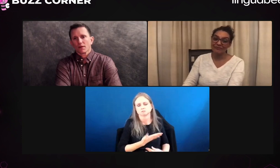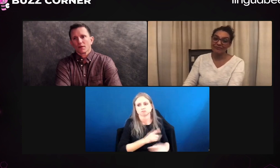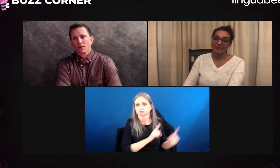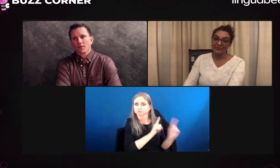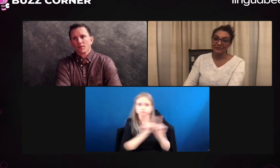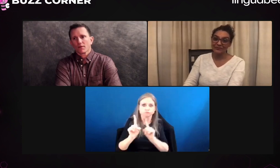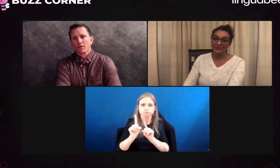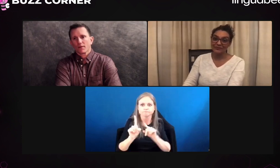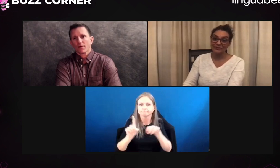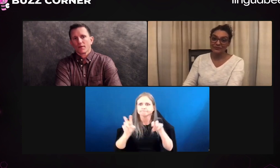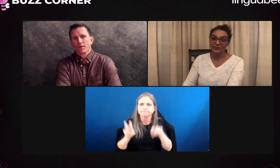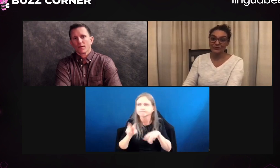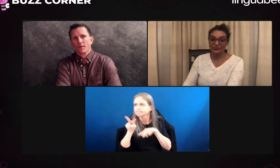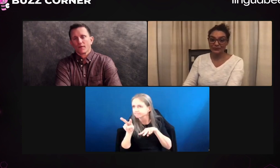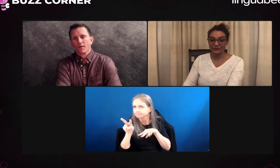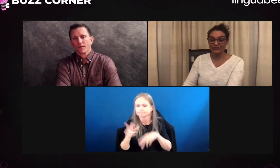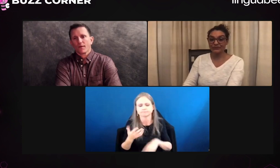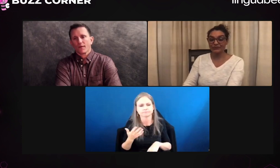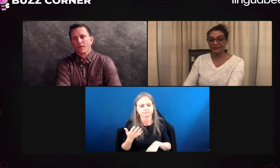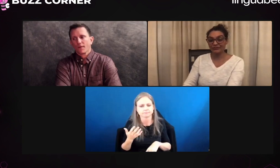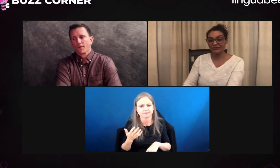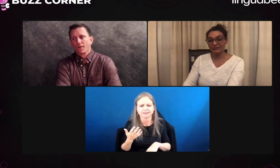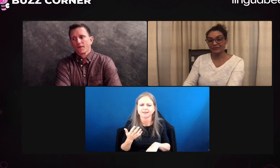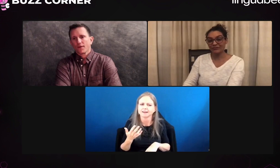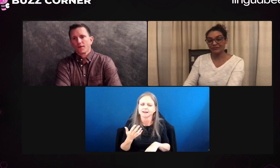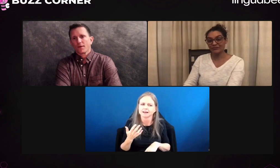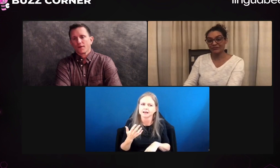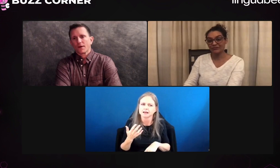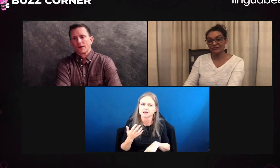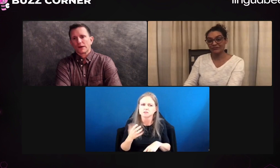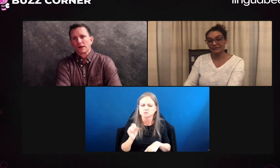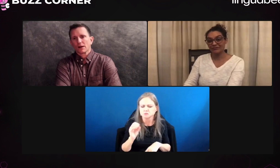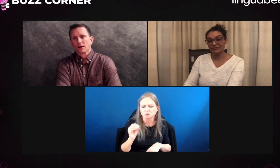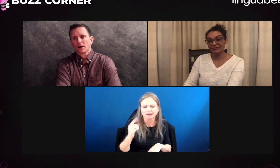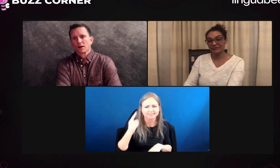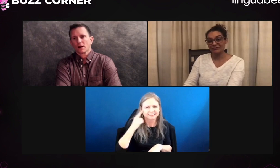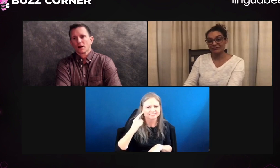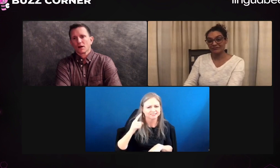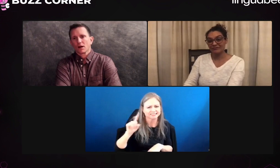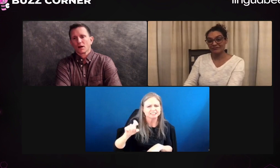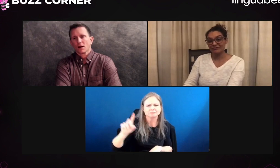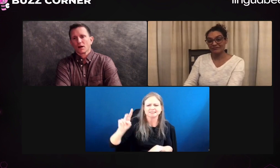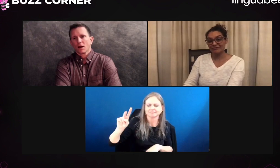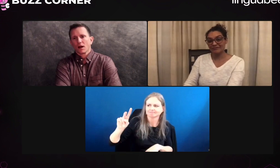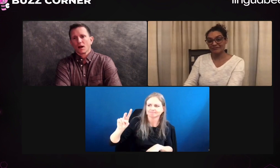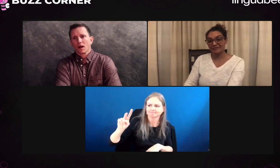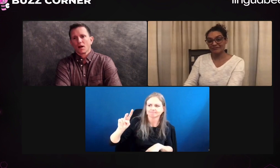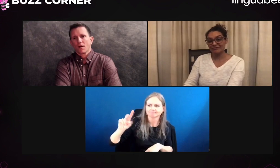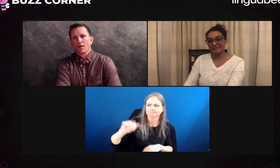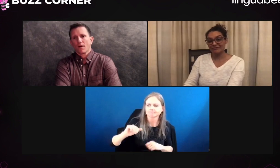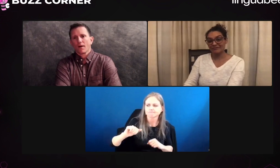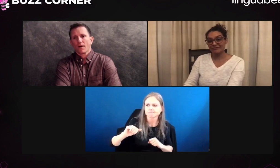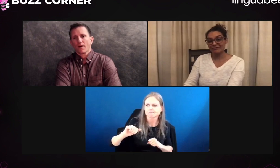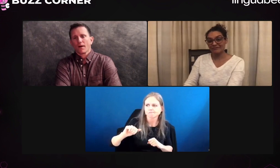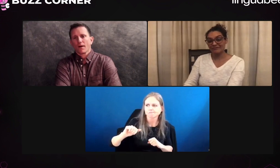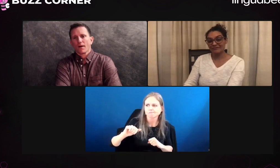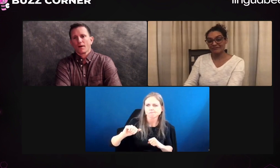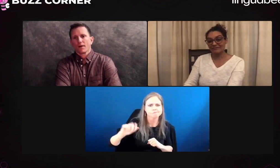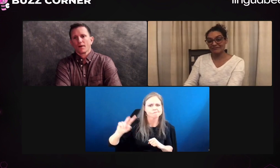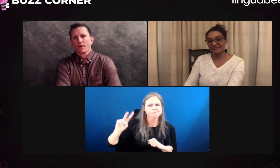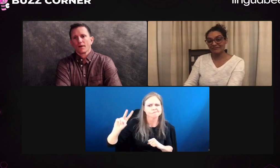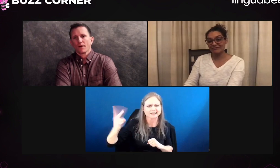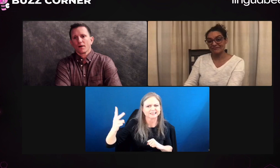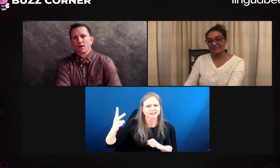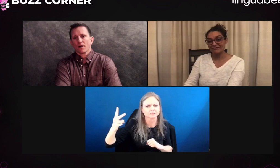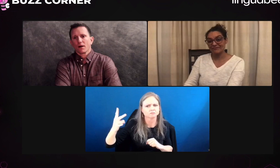husband is fluent in American Sign Language and is willing to come with me to monitor the communication exchange. And so,